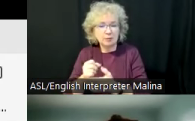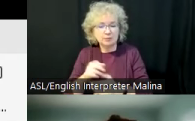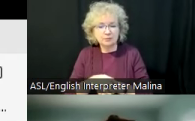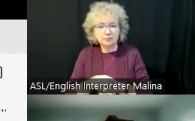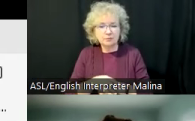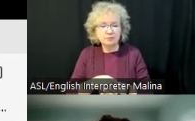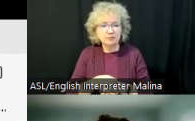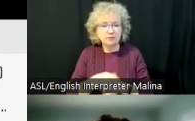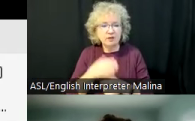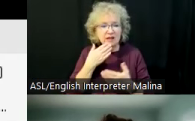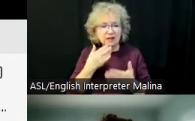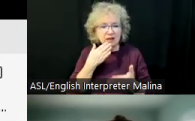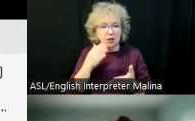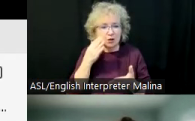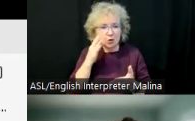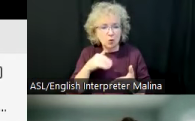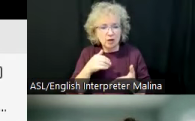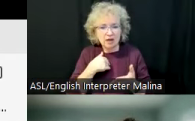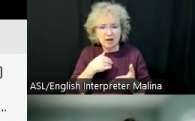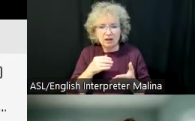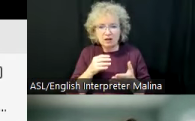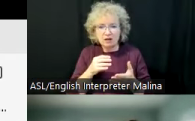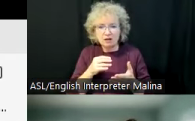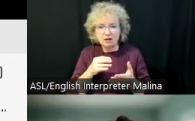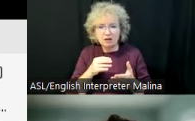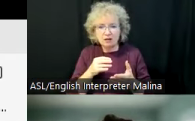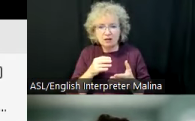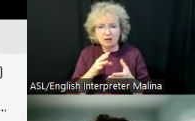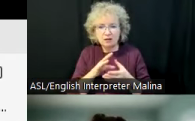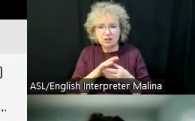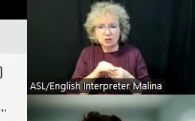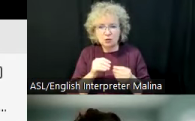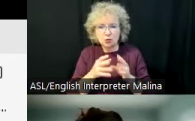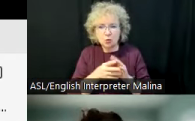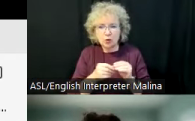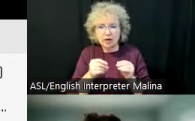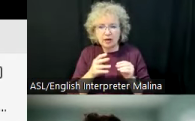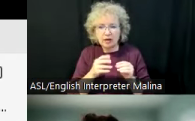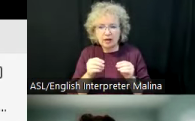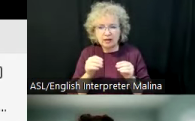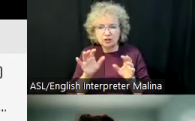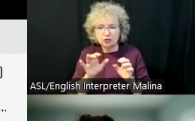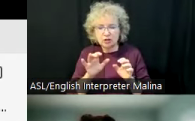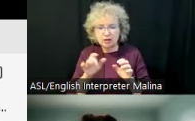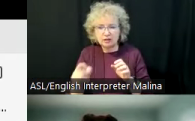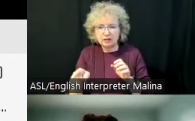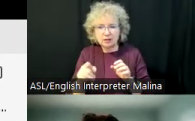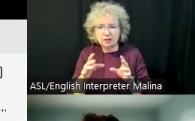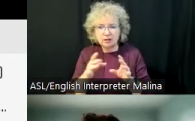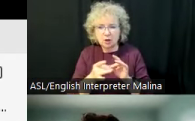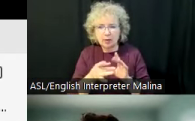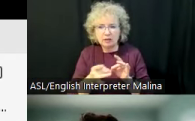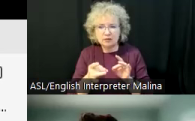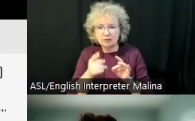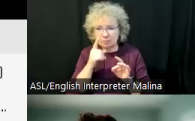I know we have a story and we have a mice and rats comment in the chat. So questions that you have for